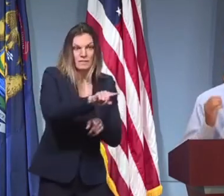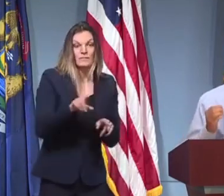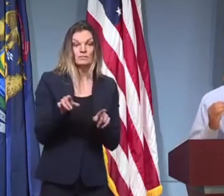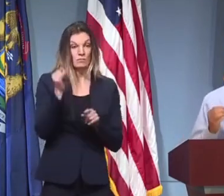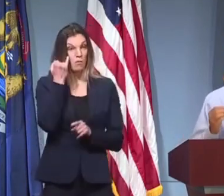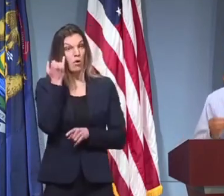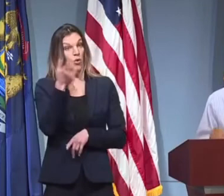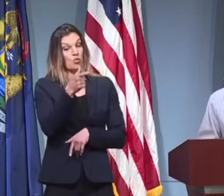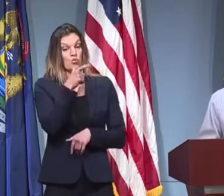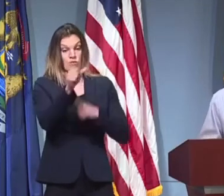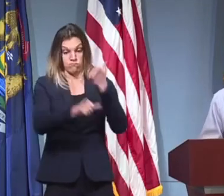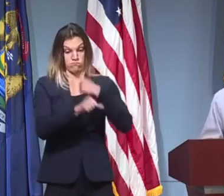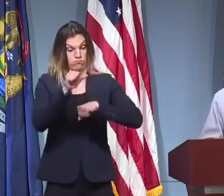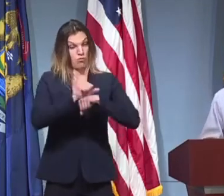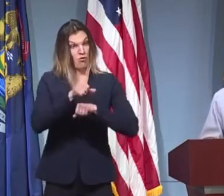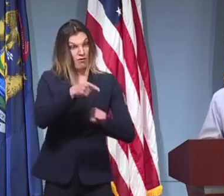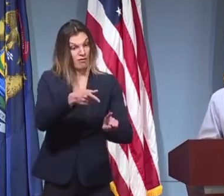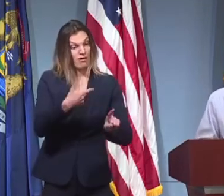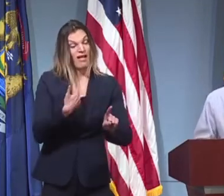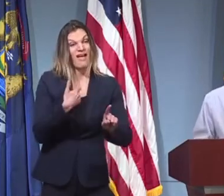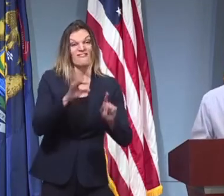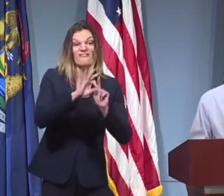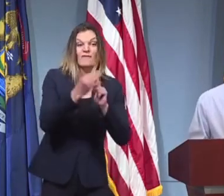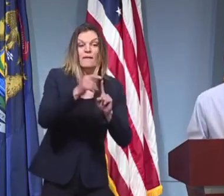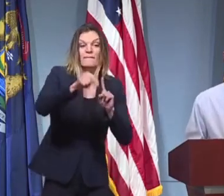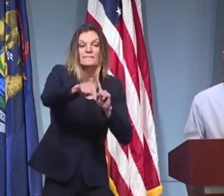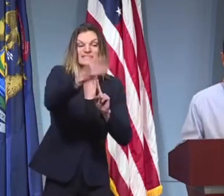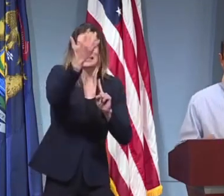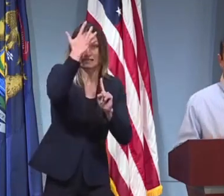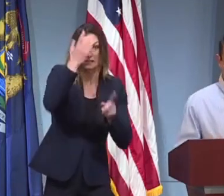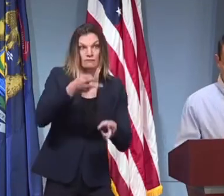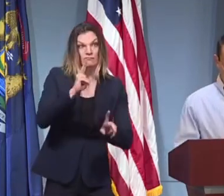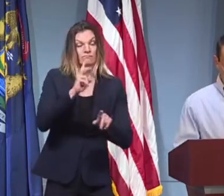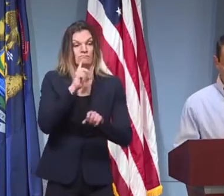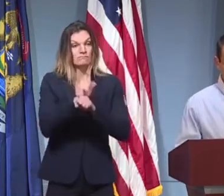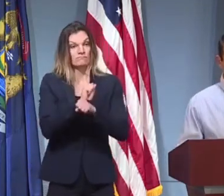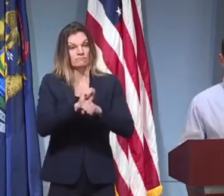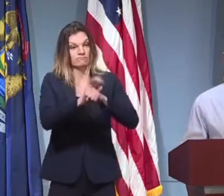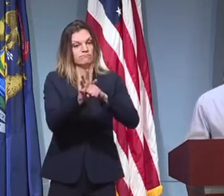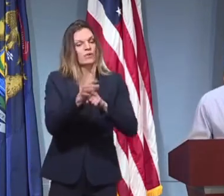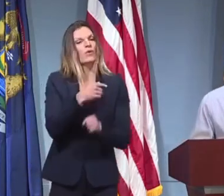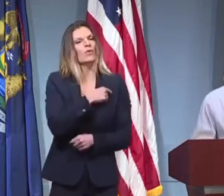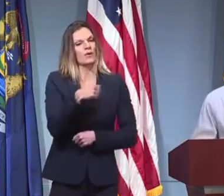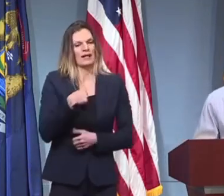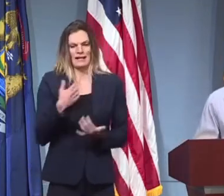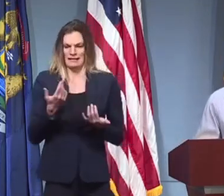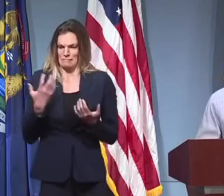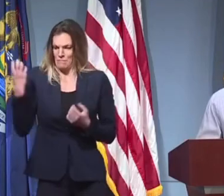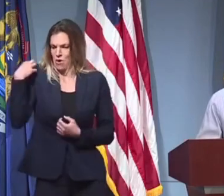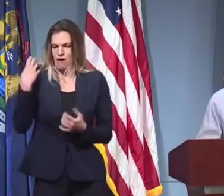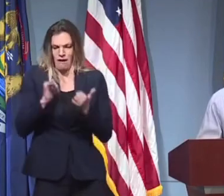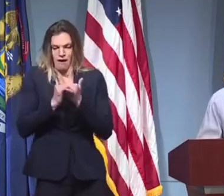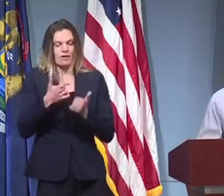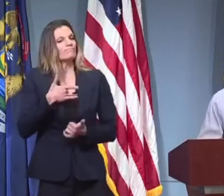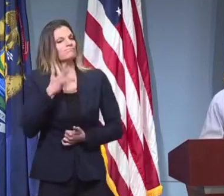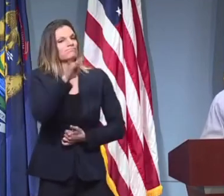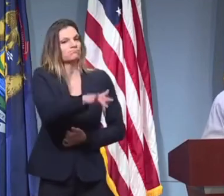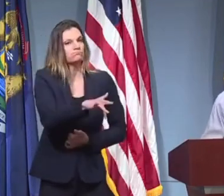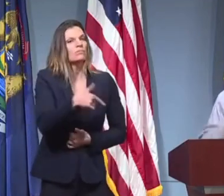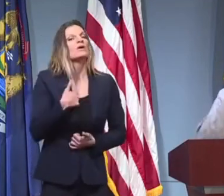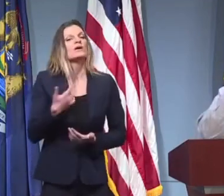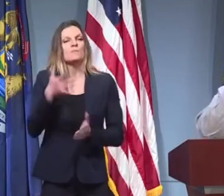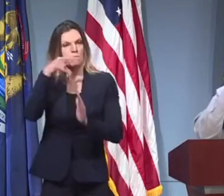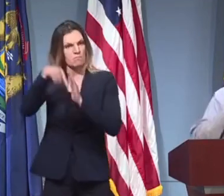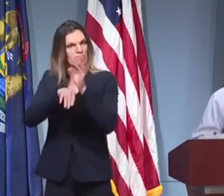We must remain flexible and act in accordance with the law and common decency. I also want to remind working